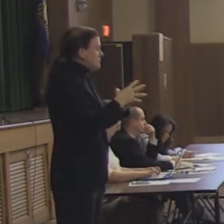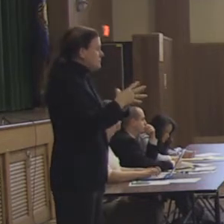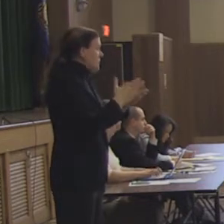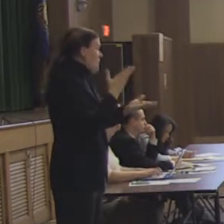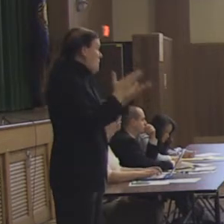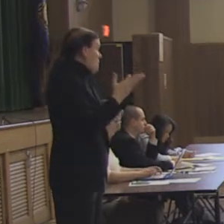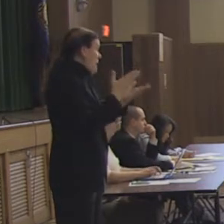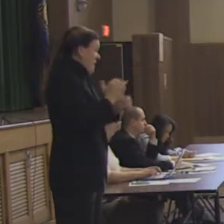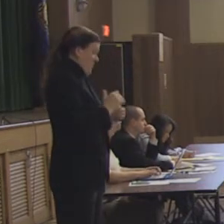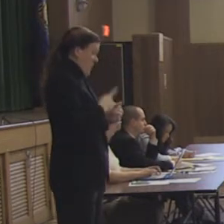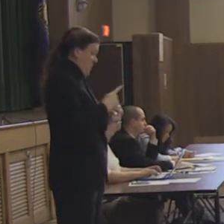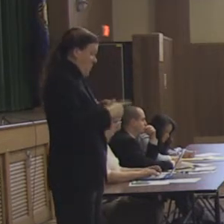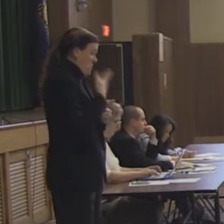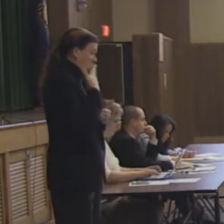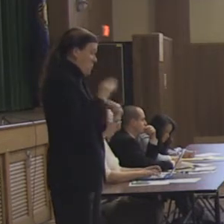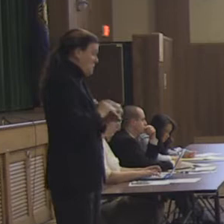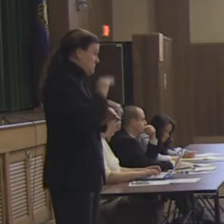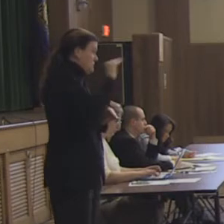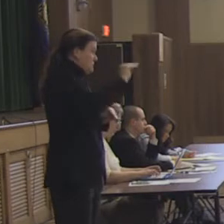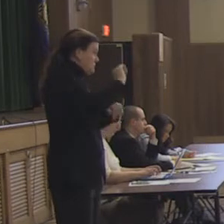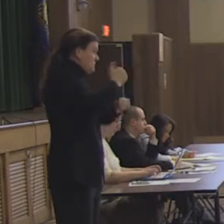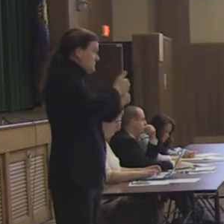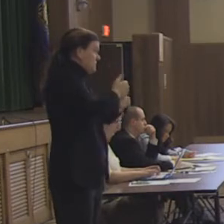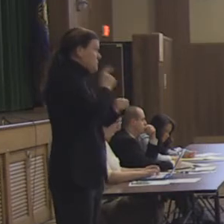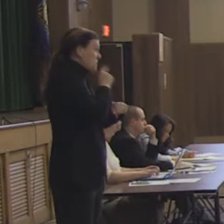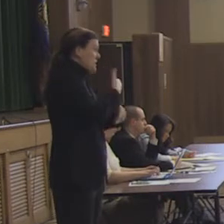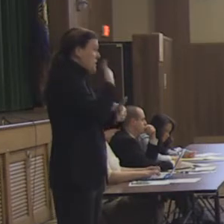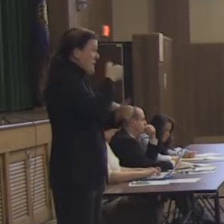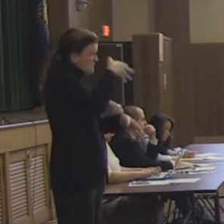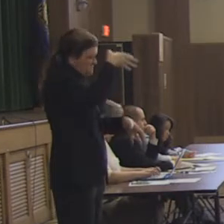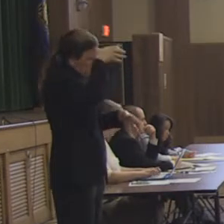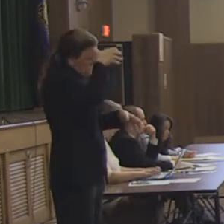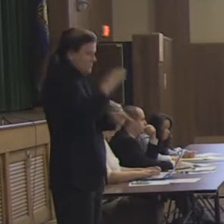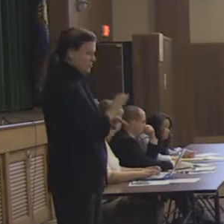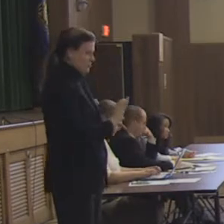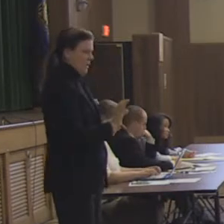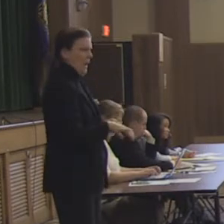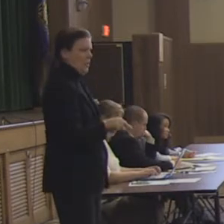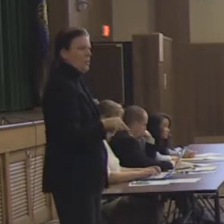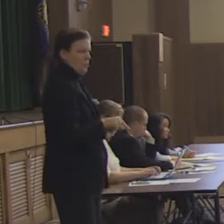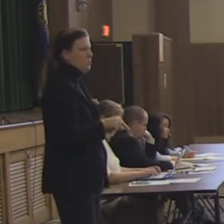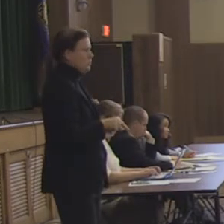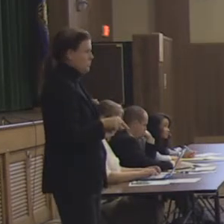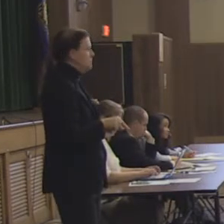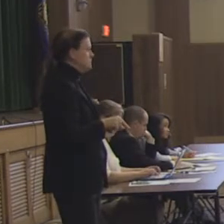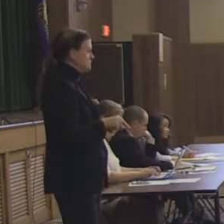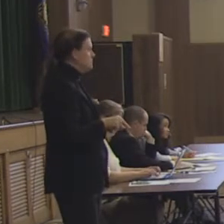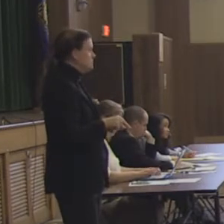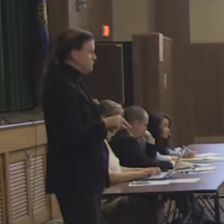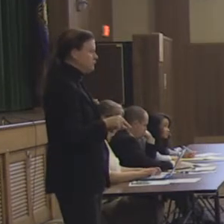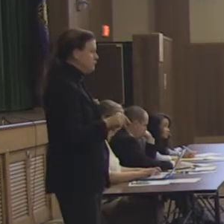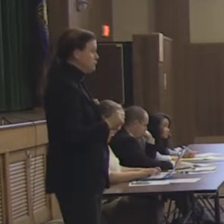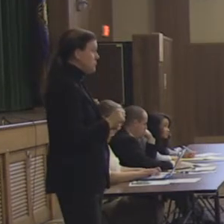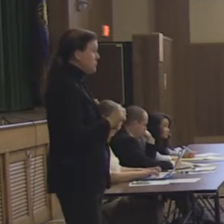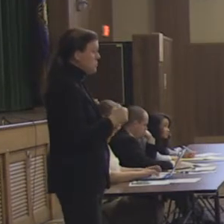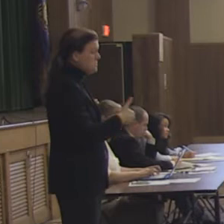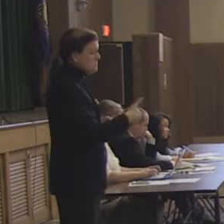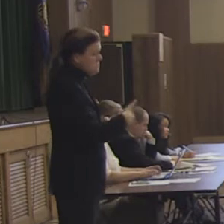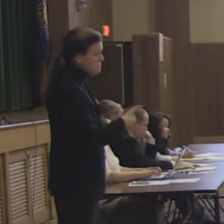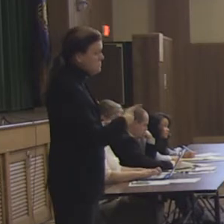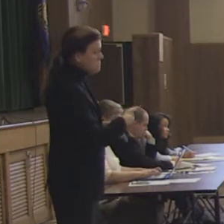possibly the best experts are in Chicago at the headquarters. People could be brought